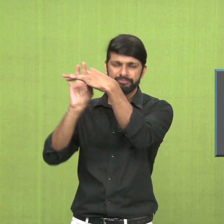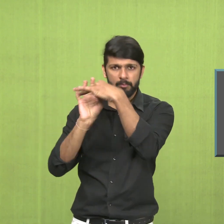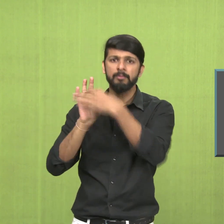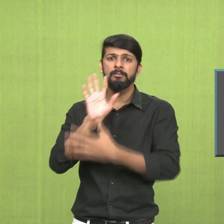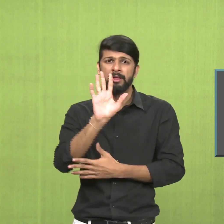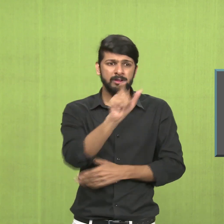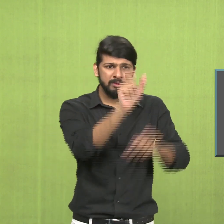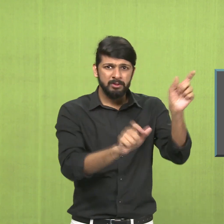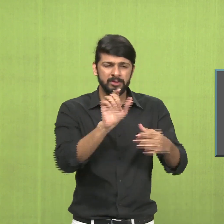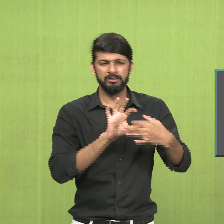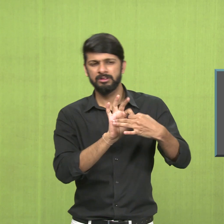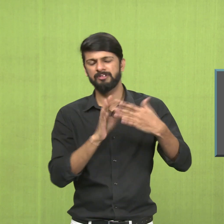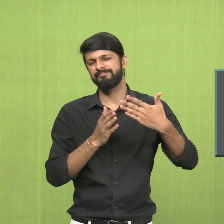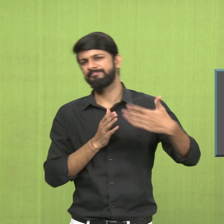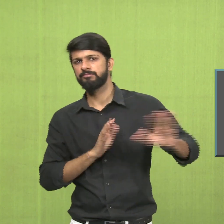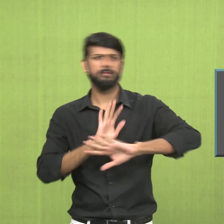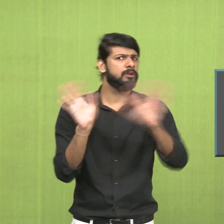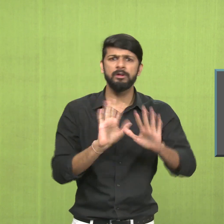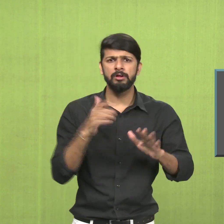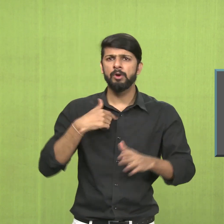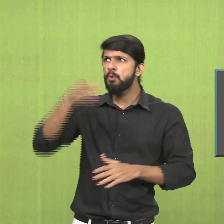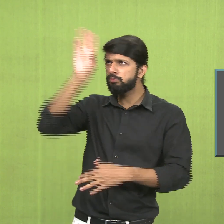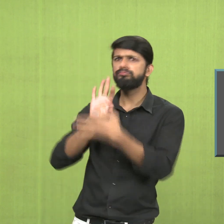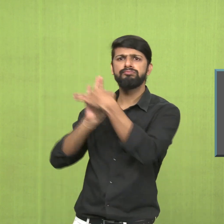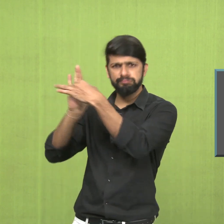still in connection with the